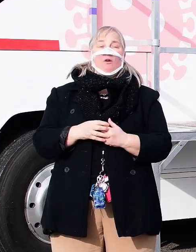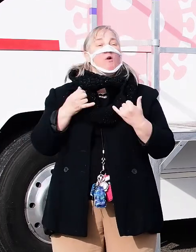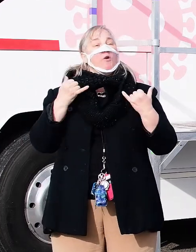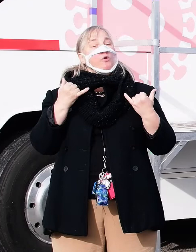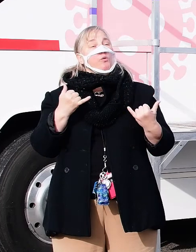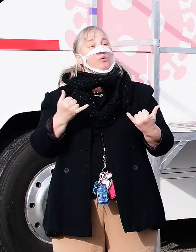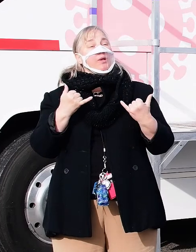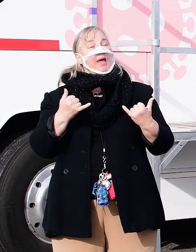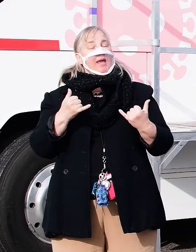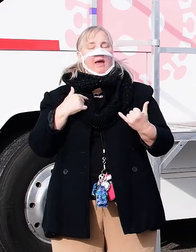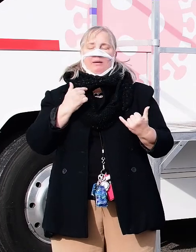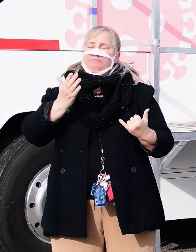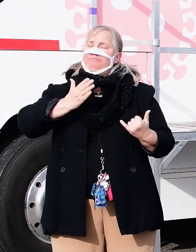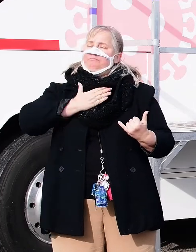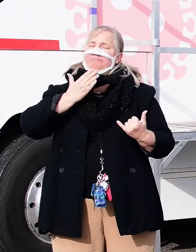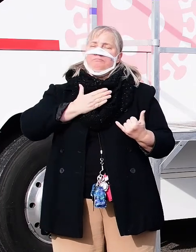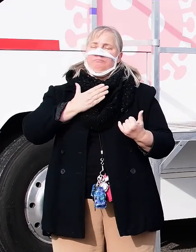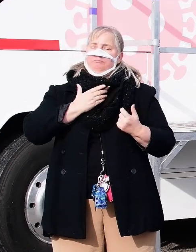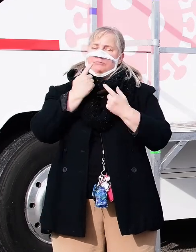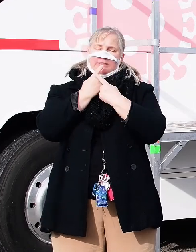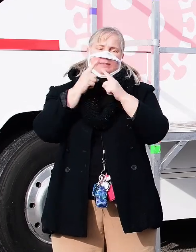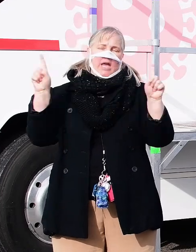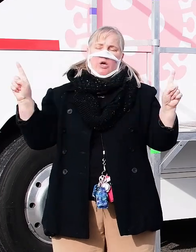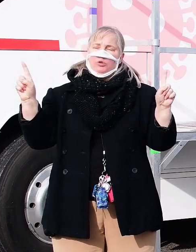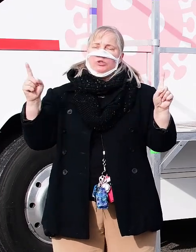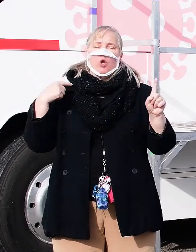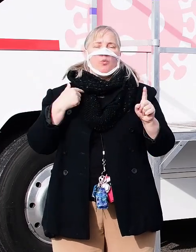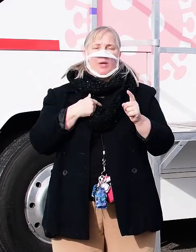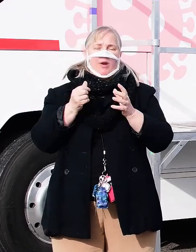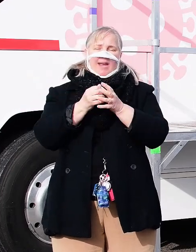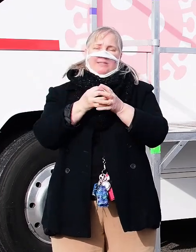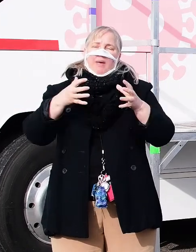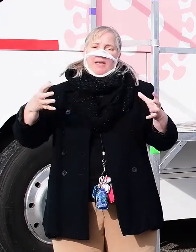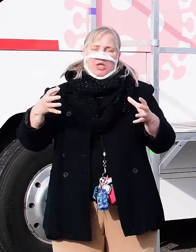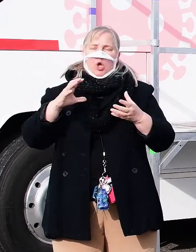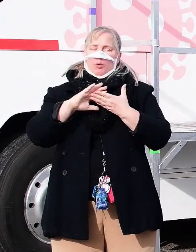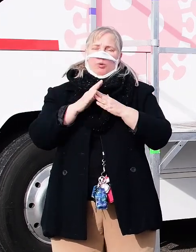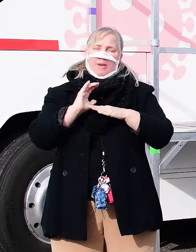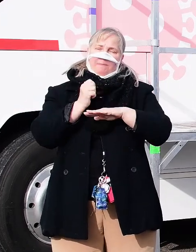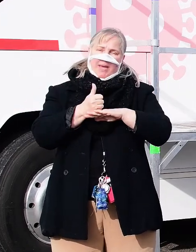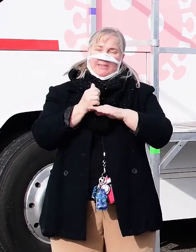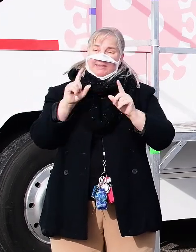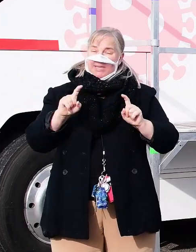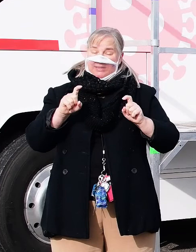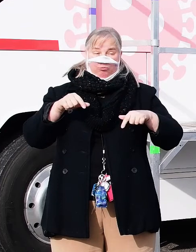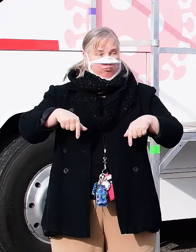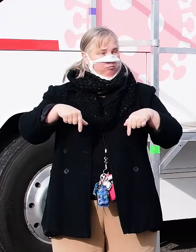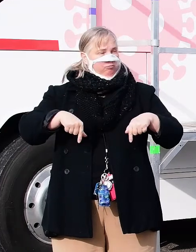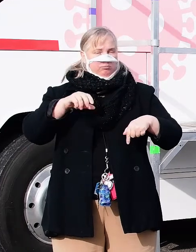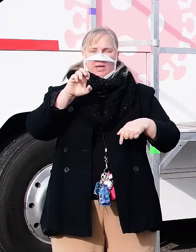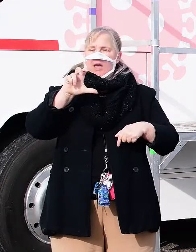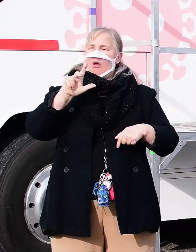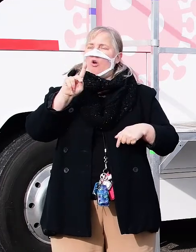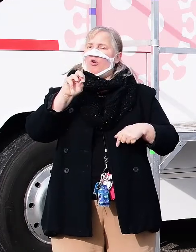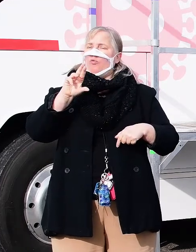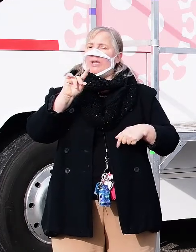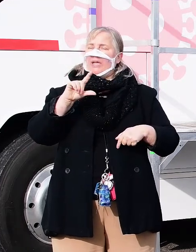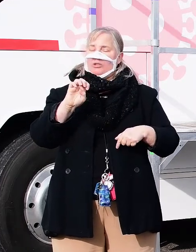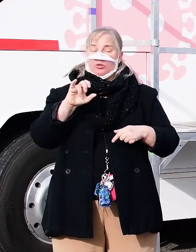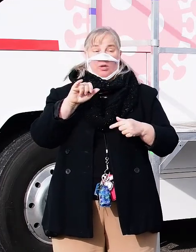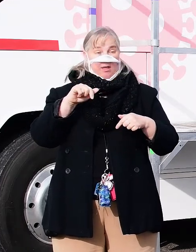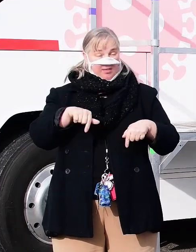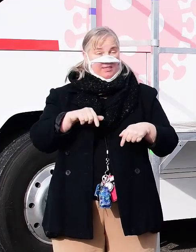Today, I'm pleased to announce that we're expanding community-based testing right here in Elkridge, which has one of